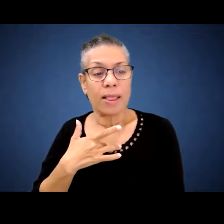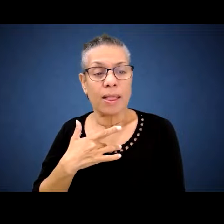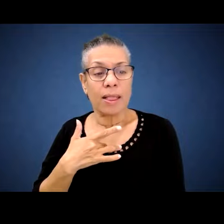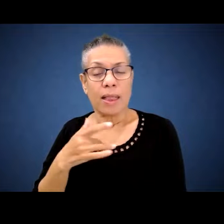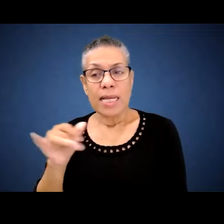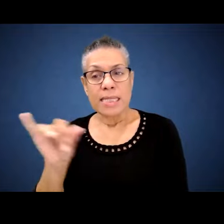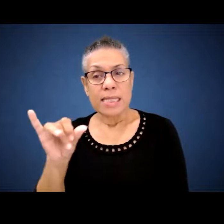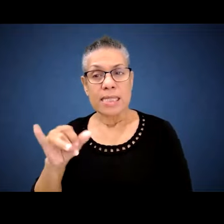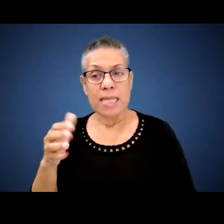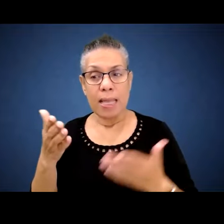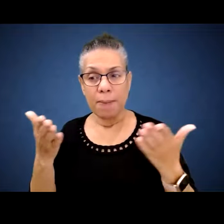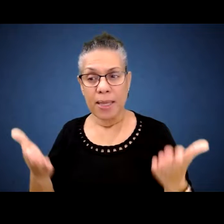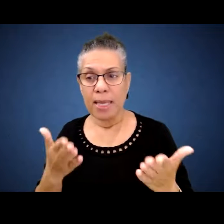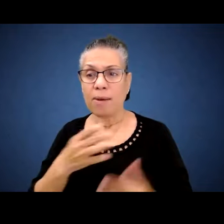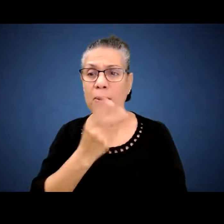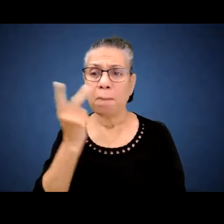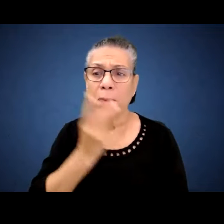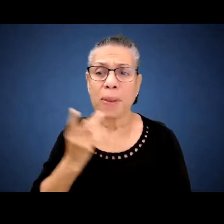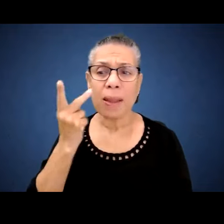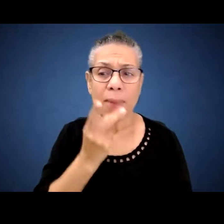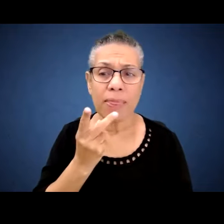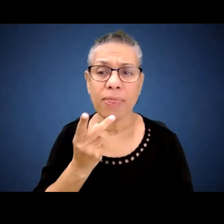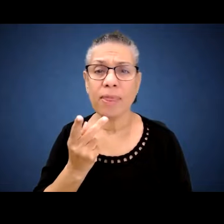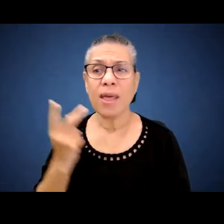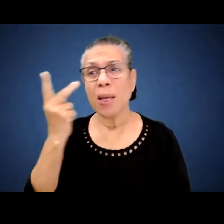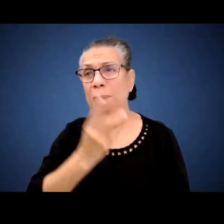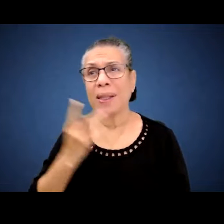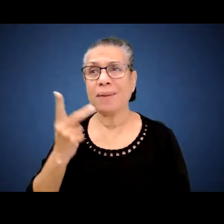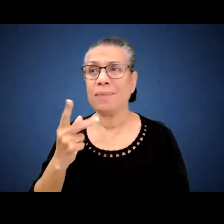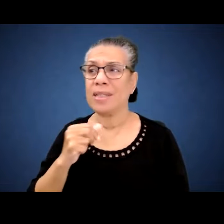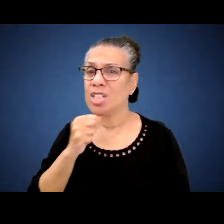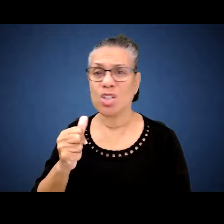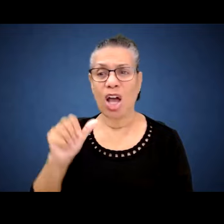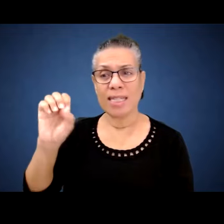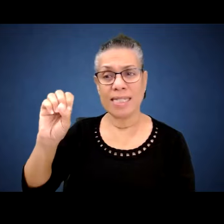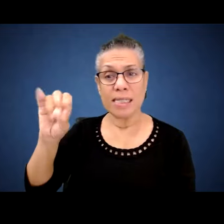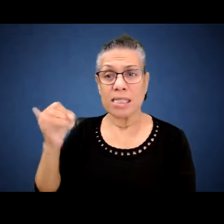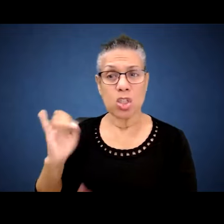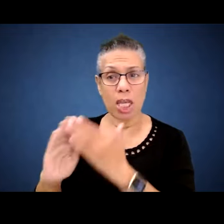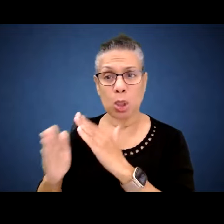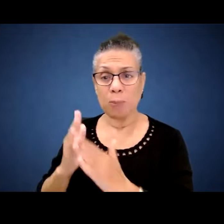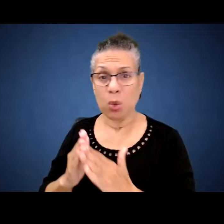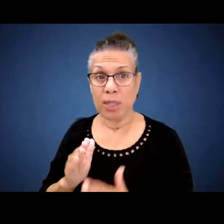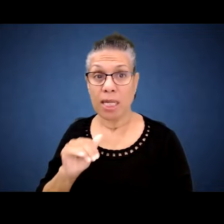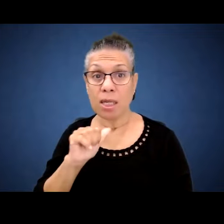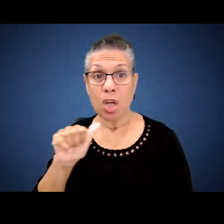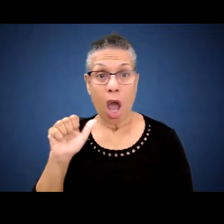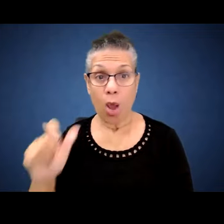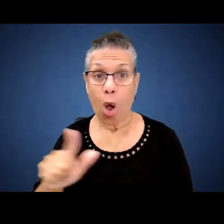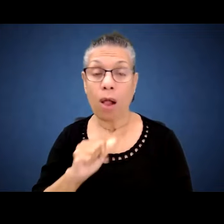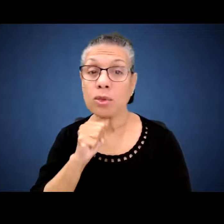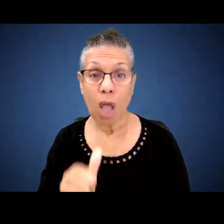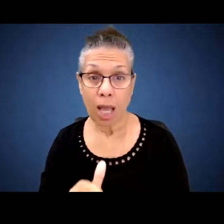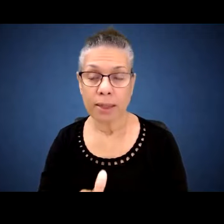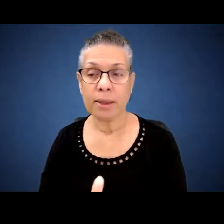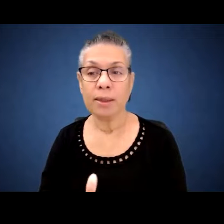same here, you know, Plymouth, Plymouth isn't even considered an EJ community at all. And